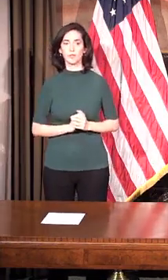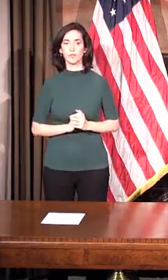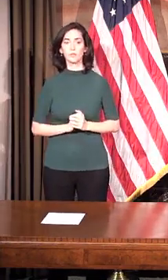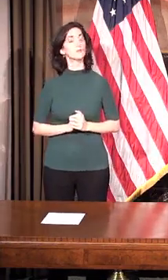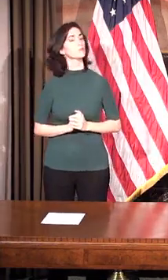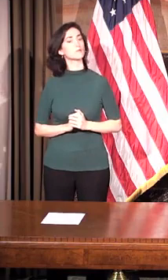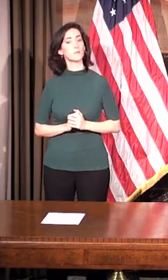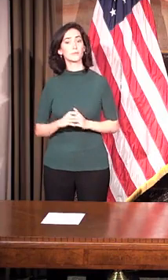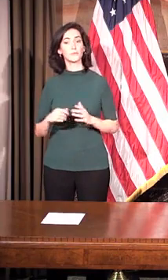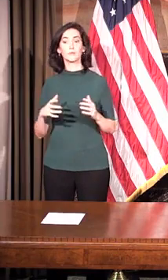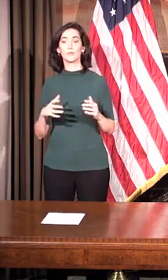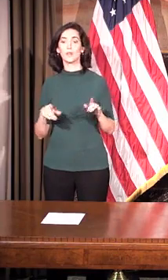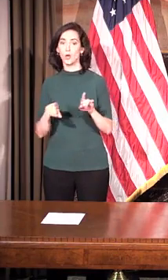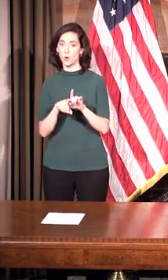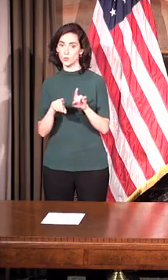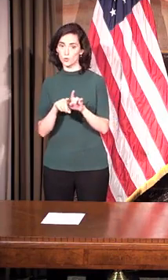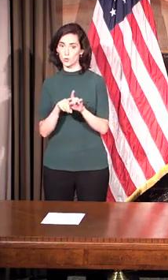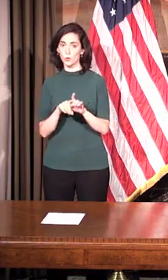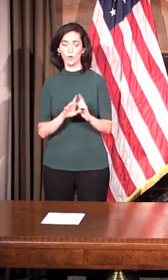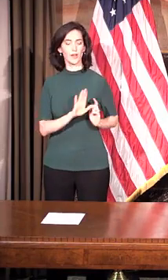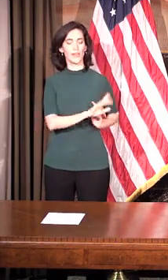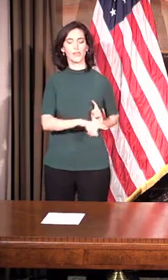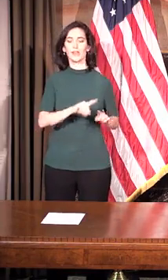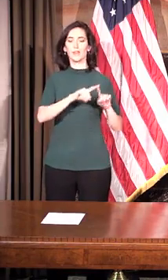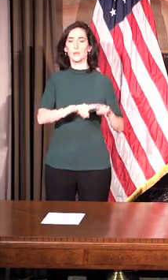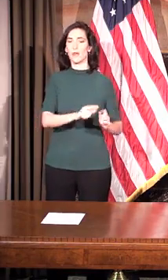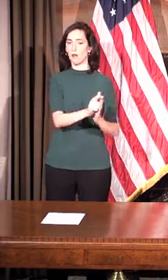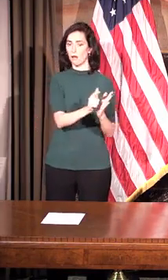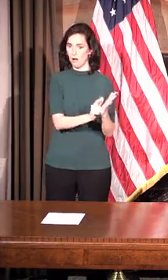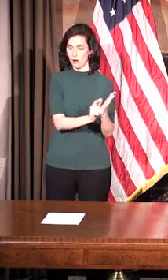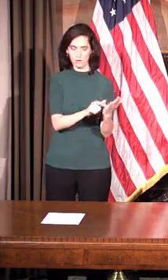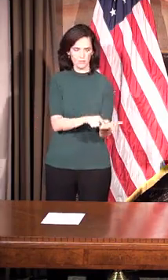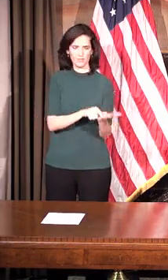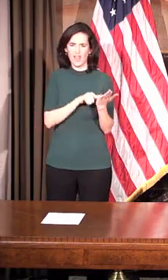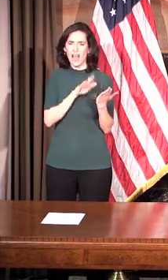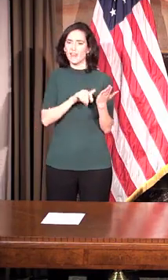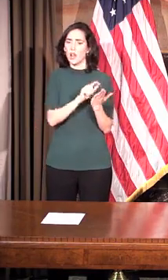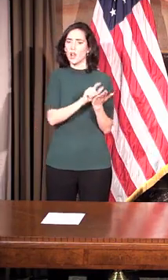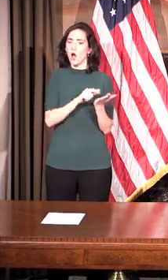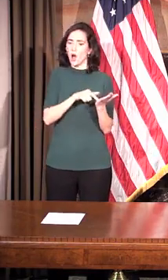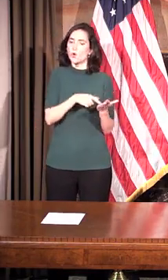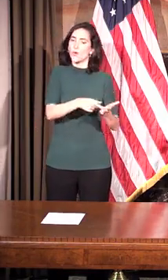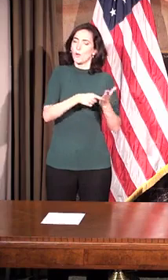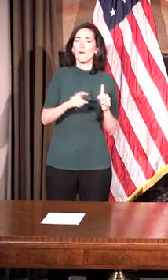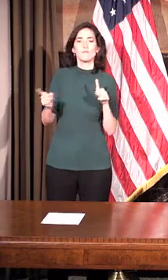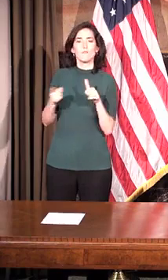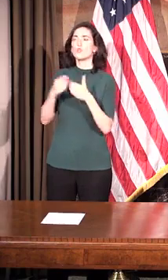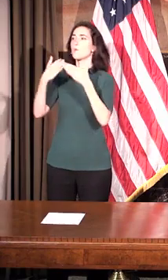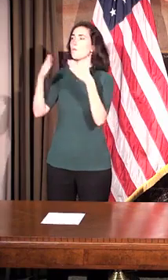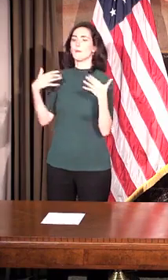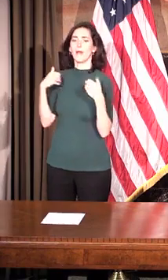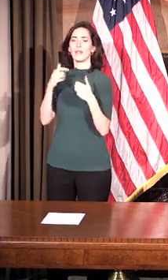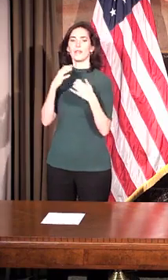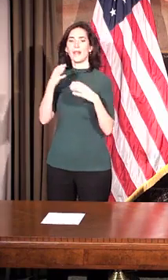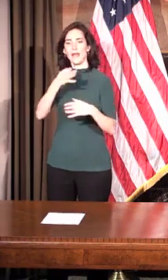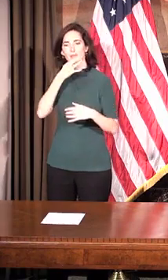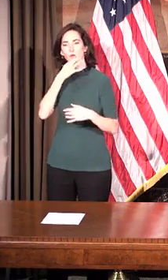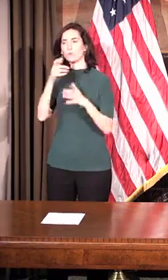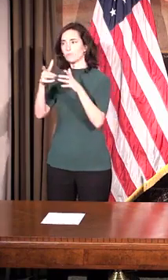Not only that, but the statute they rely upon requires prior consultation with public health experts from the Louisiana Department of